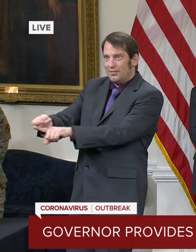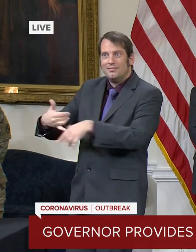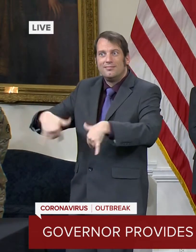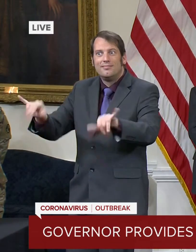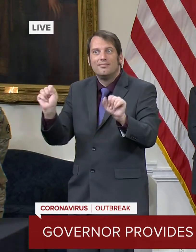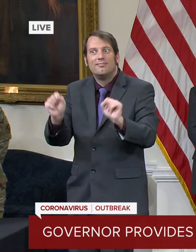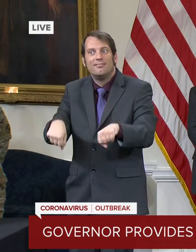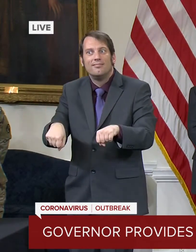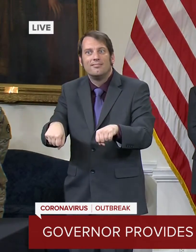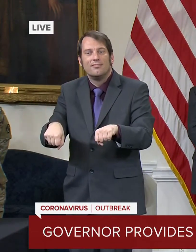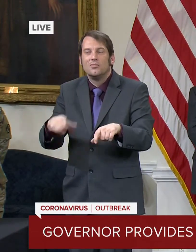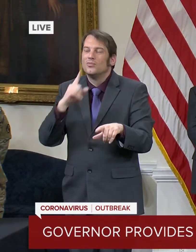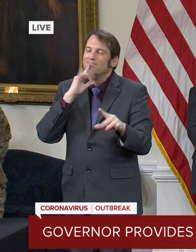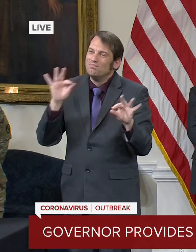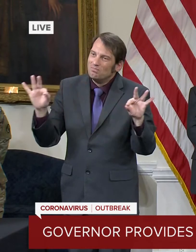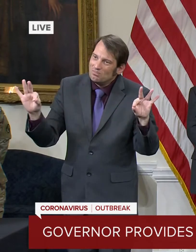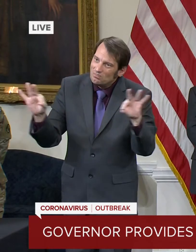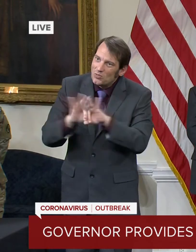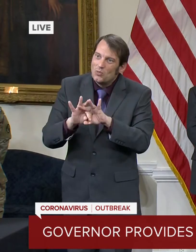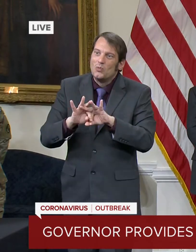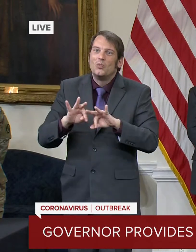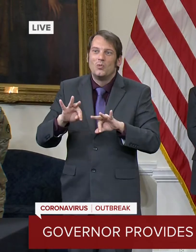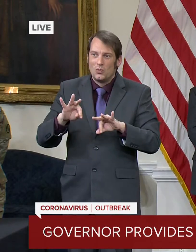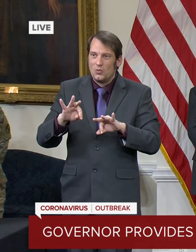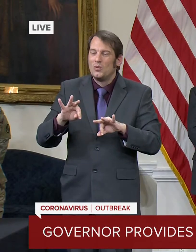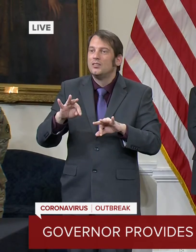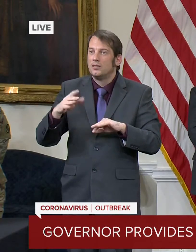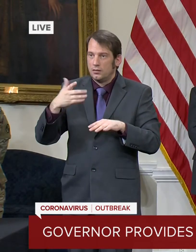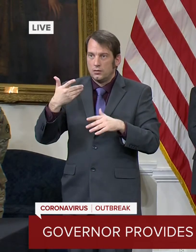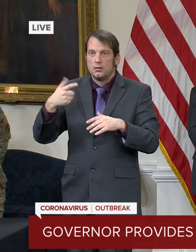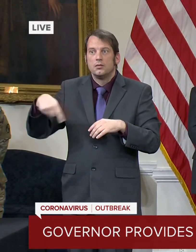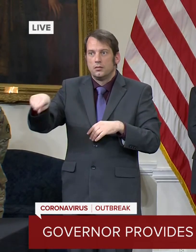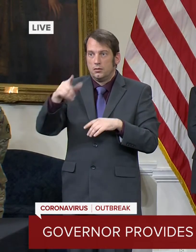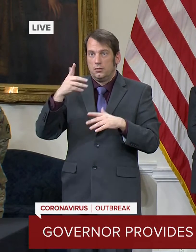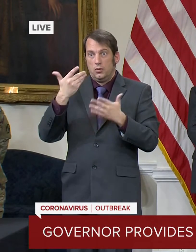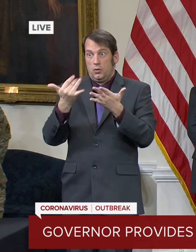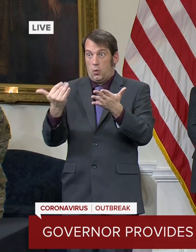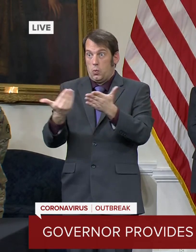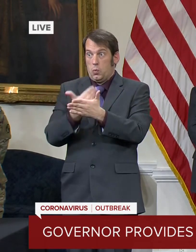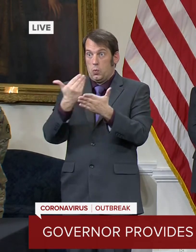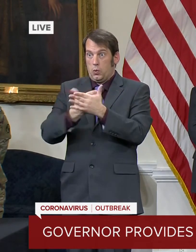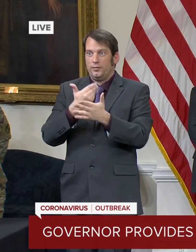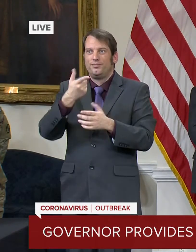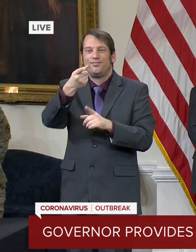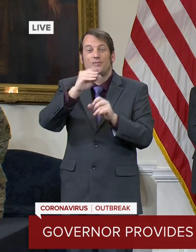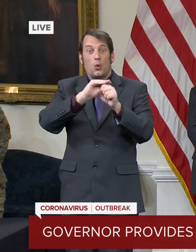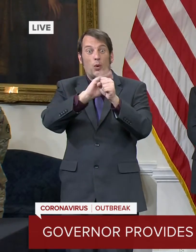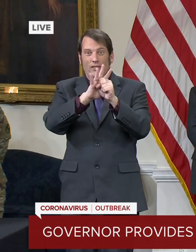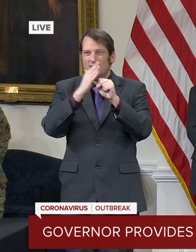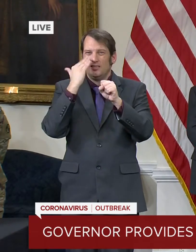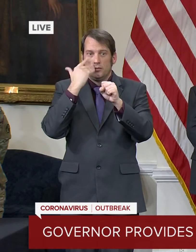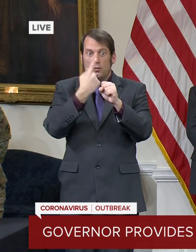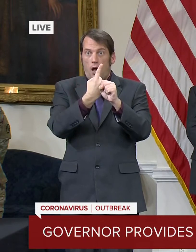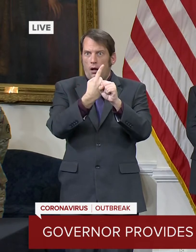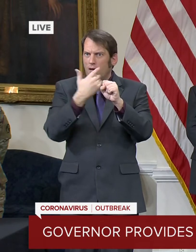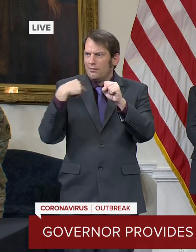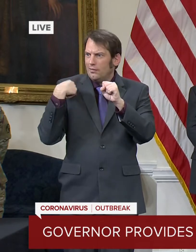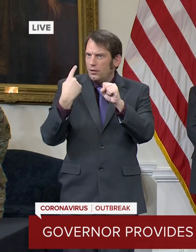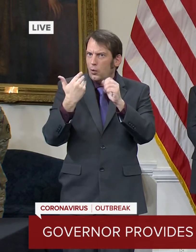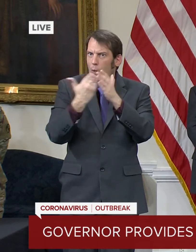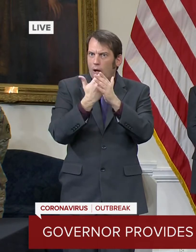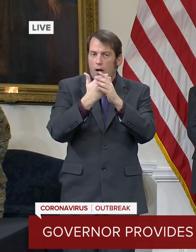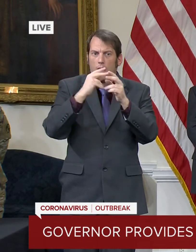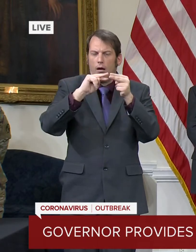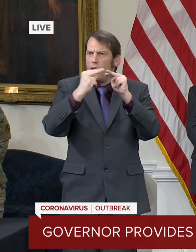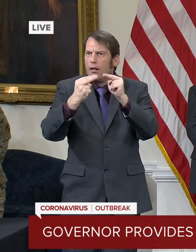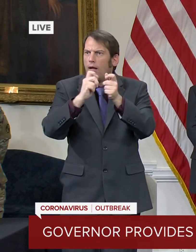we continue to see new variants that are perhaps more transmissible than the original strain. Yesterday,